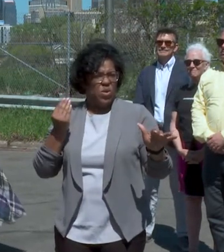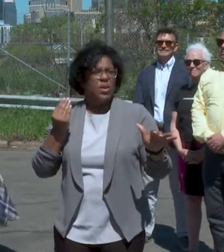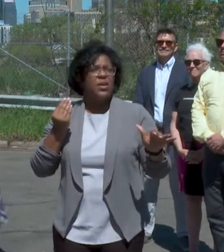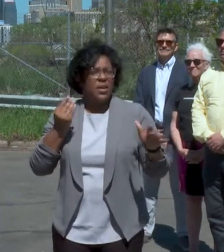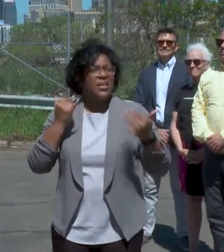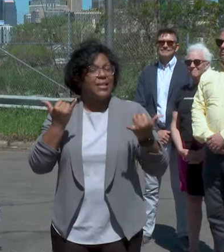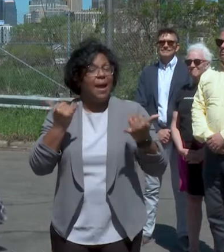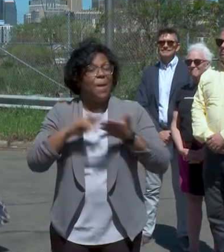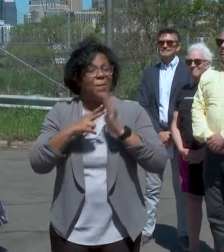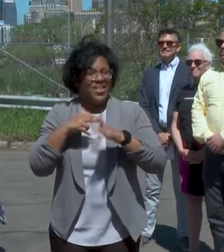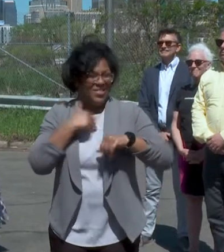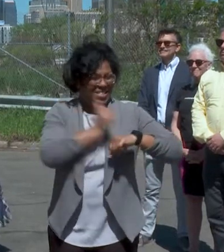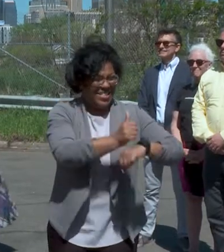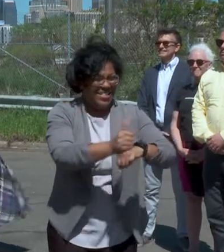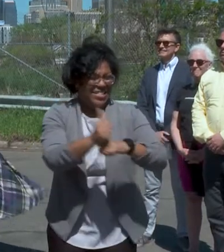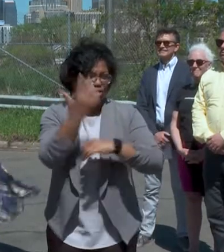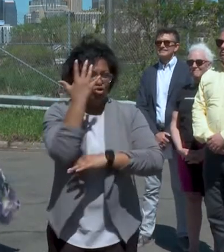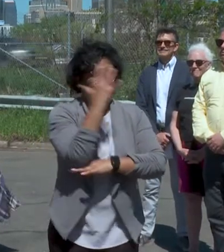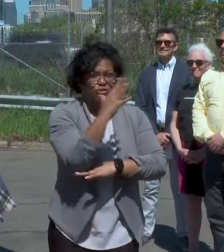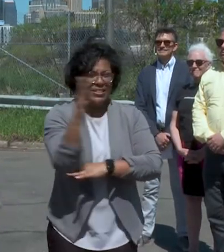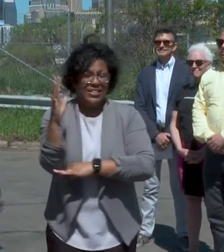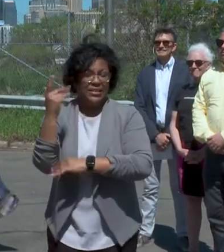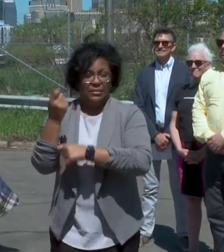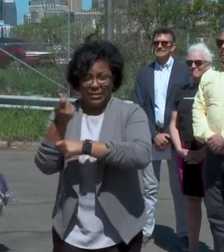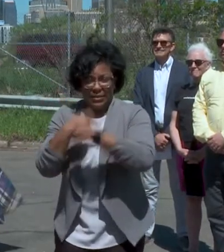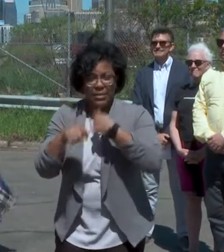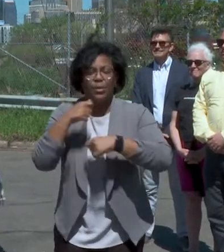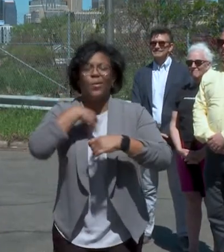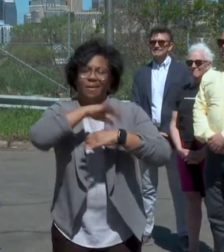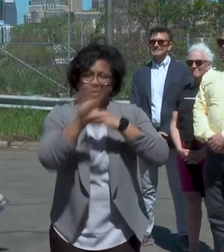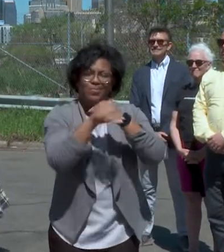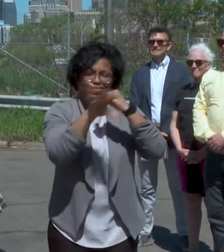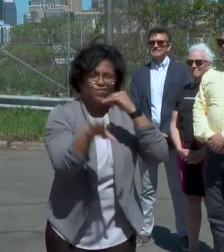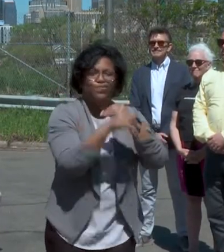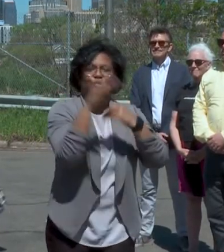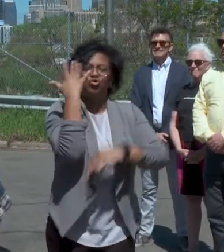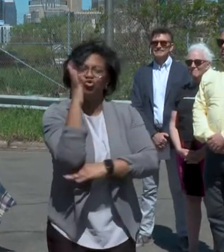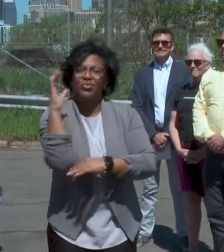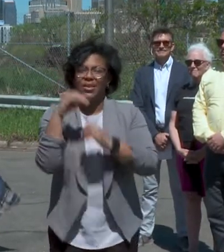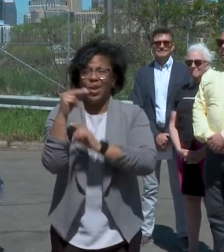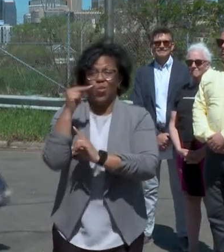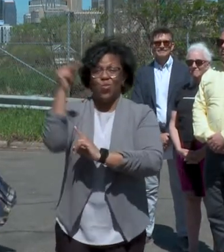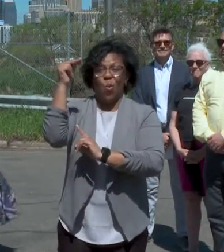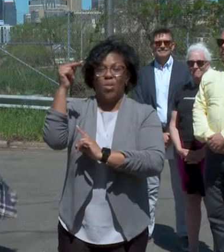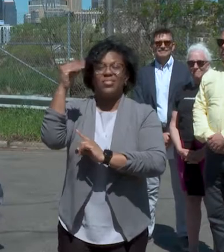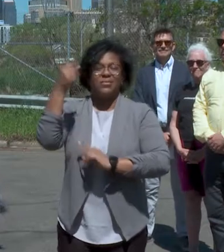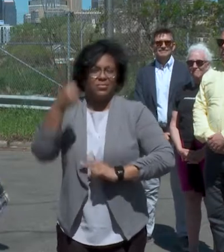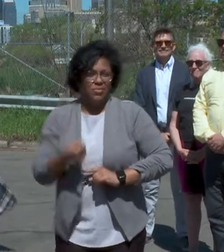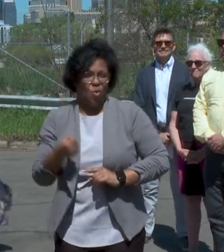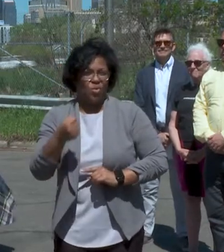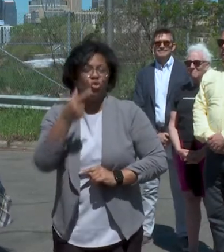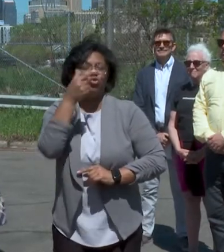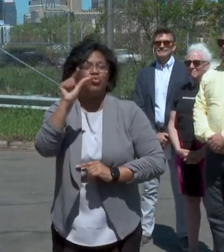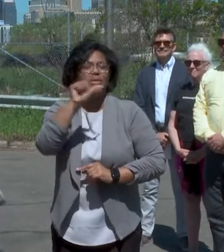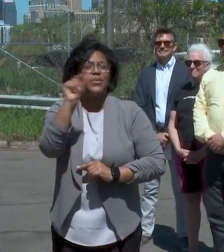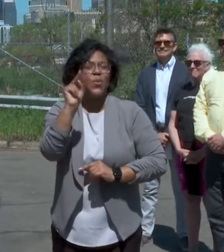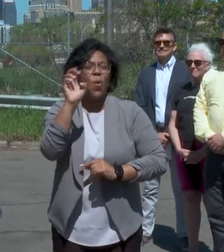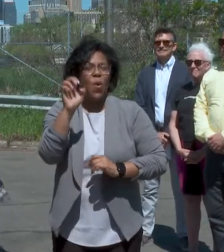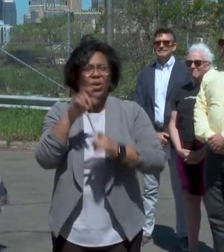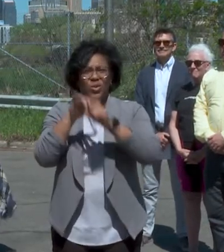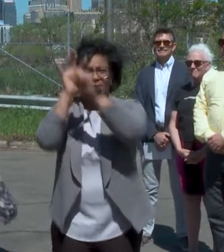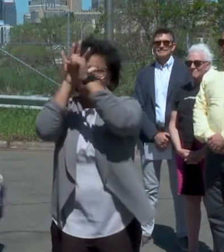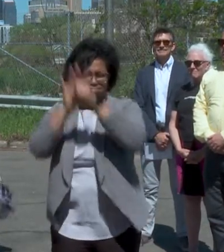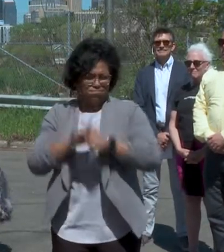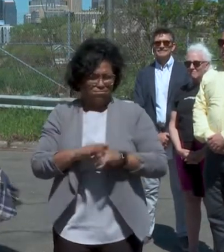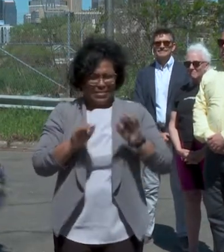replacing, trees in the city's north and south green zone neighborhoods. We can keep the momentum